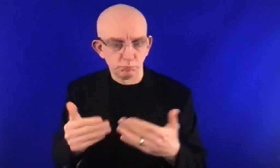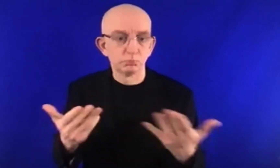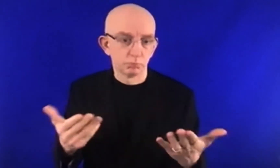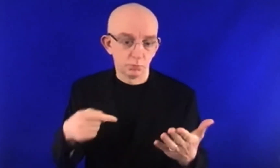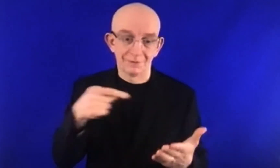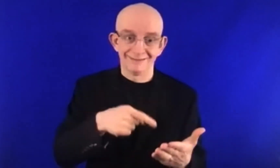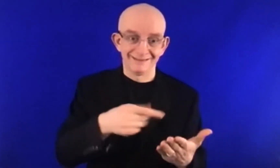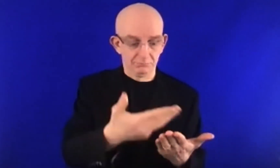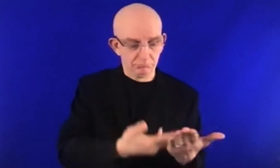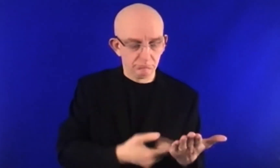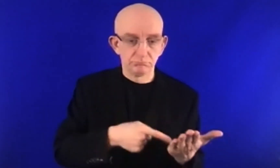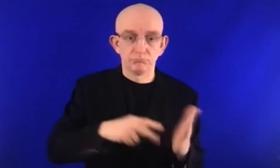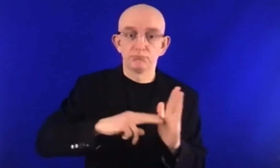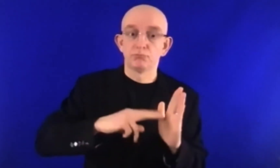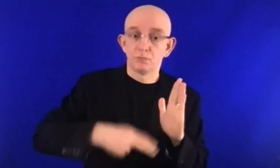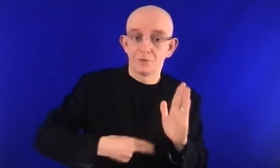done.